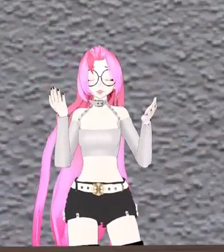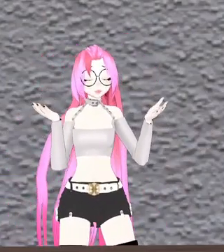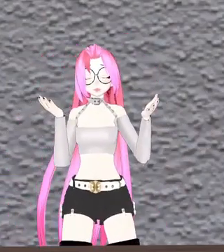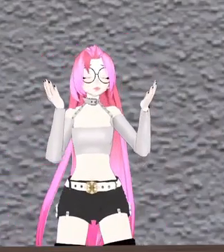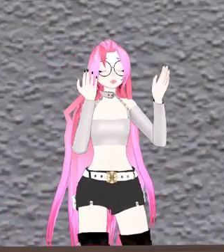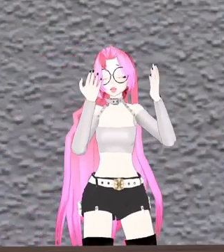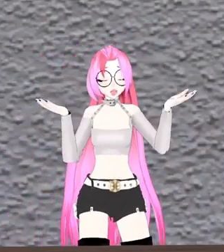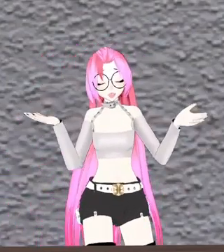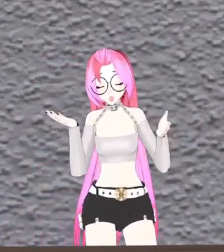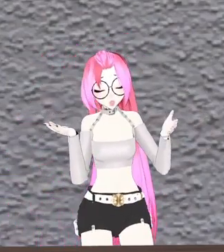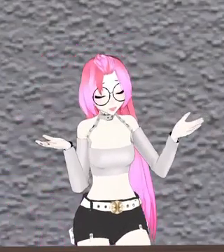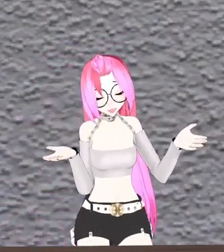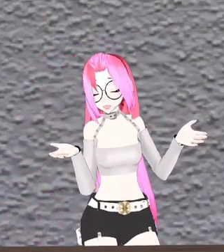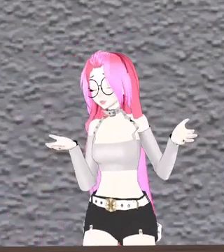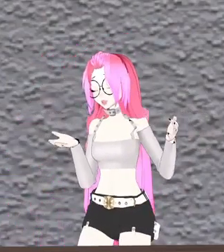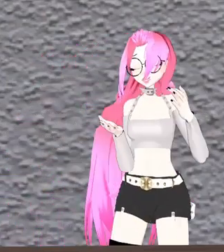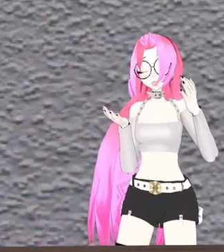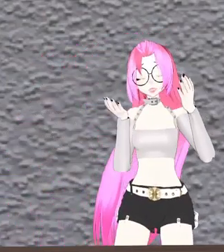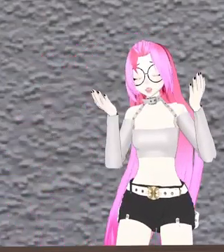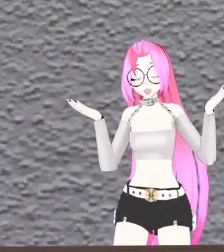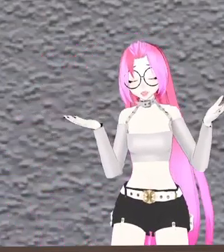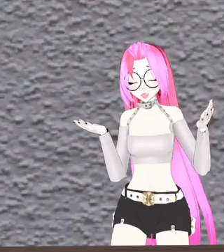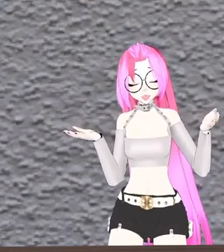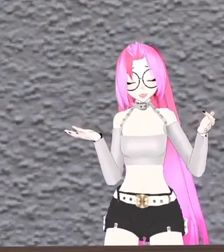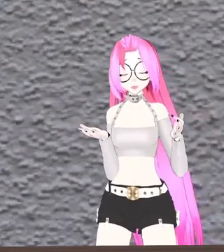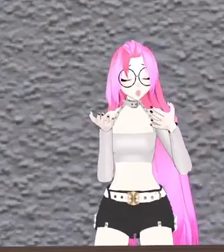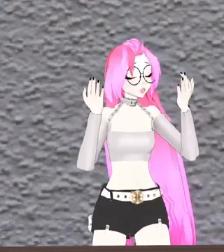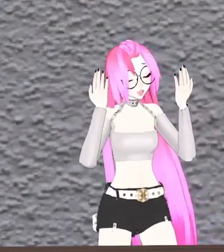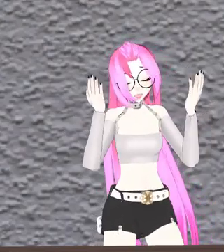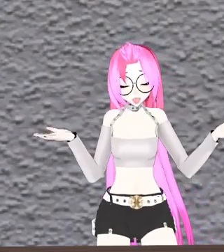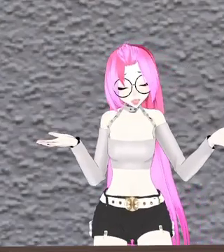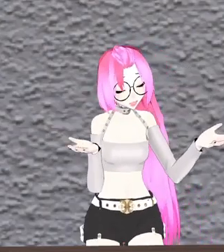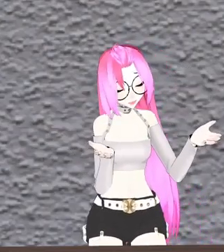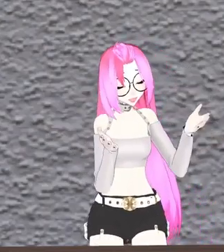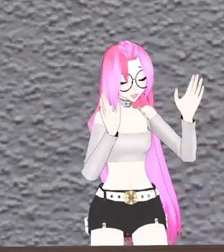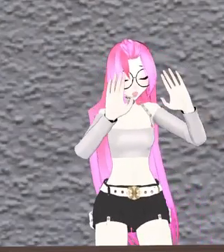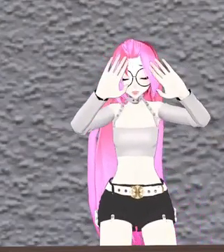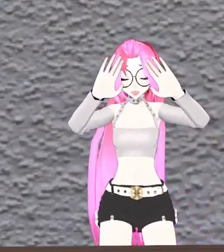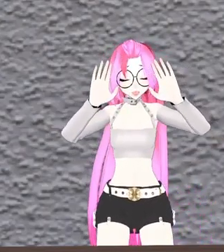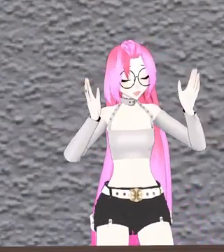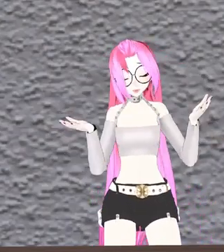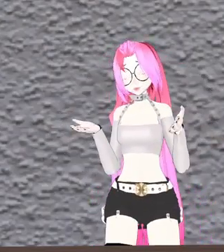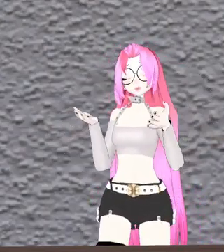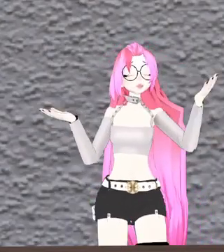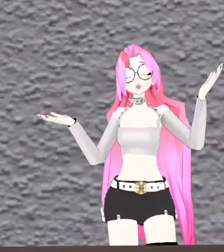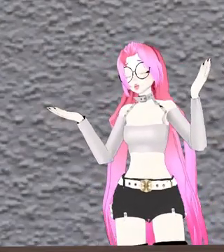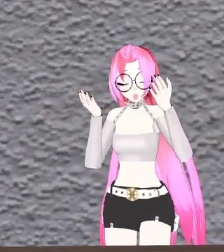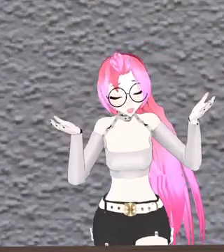saying? Hold on, what? You're just super confused. What is going on? You got two open hands?